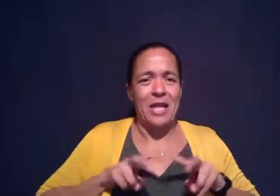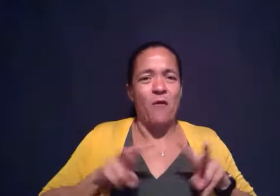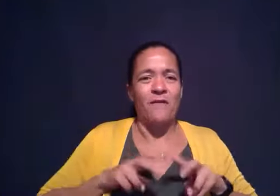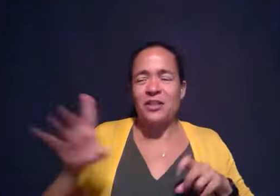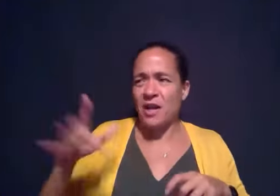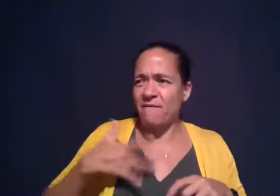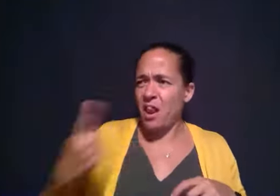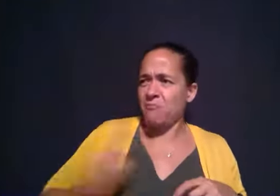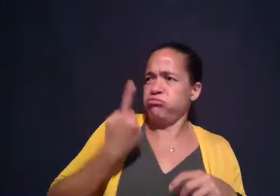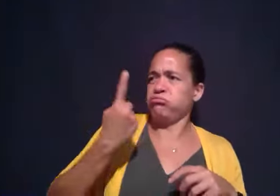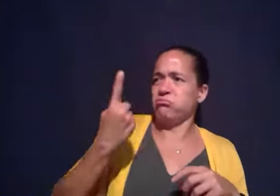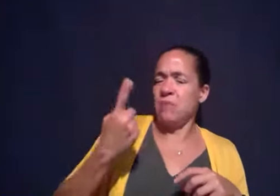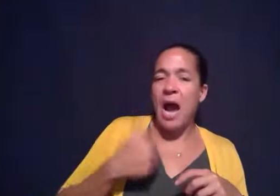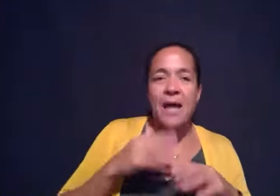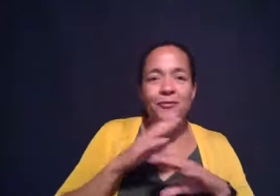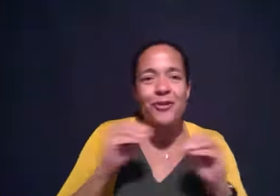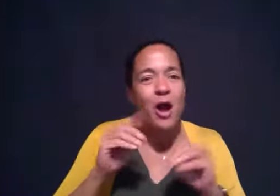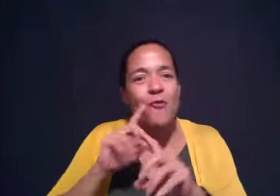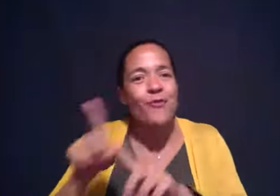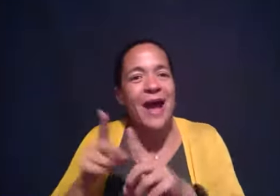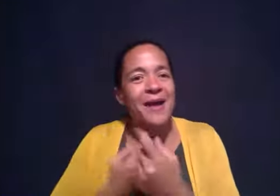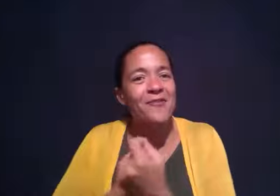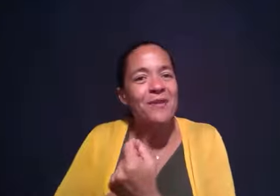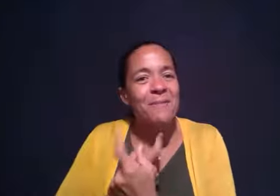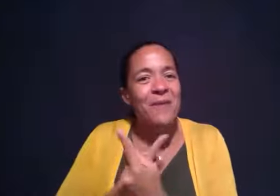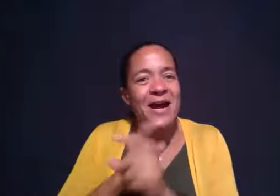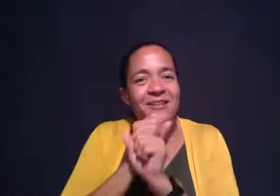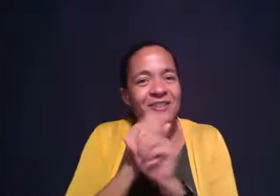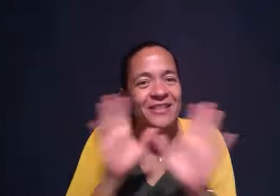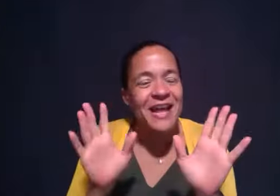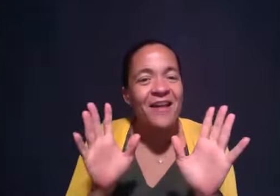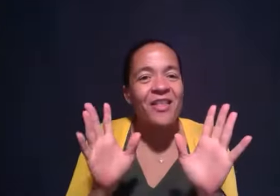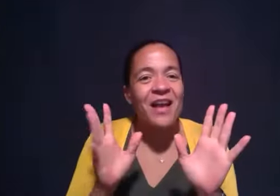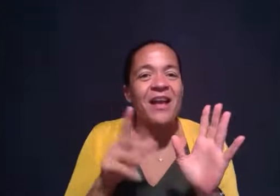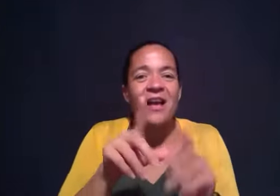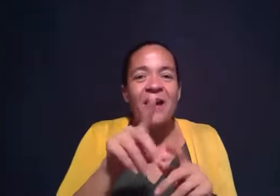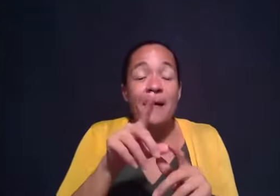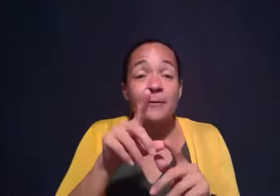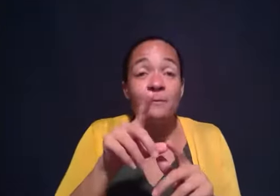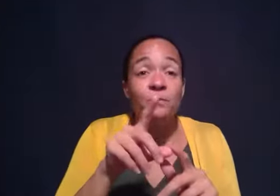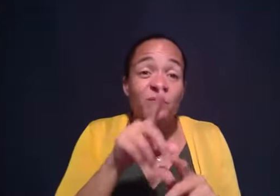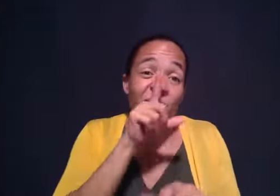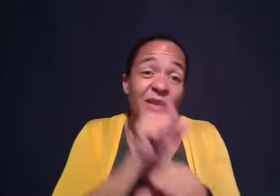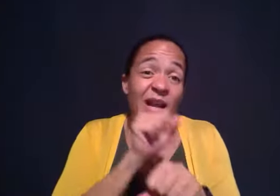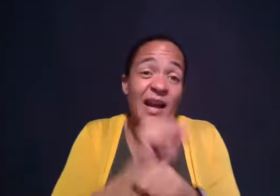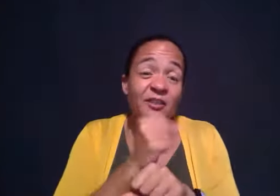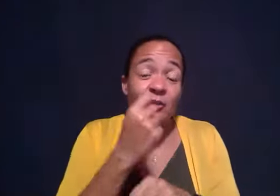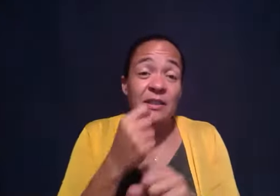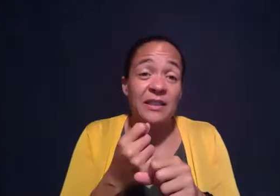any compassion at all. As a matter of fact, I spent the next 2 years trying to convince him he wasn't that